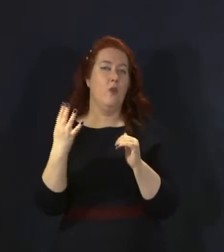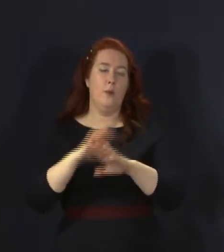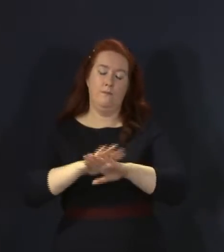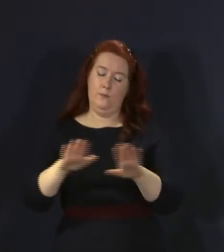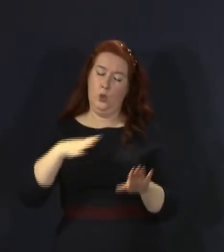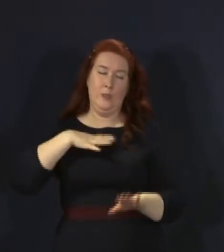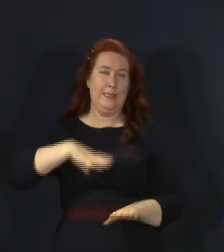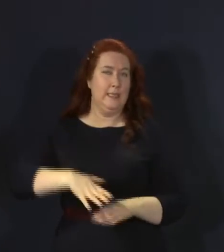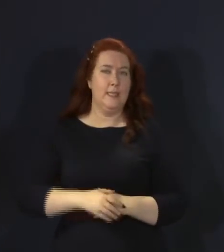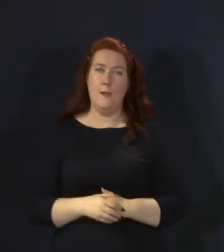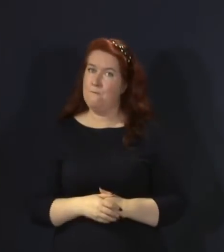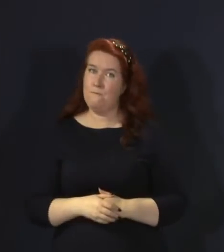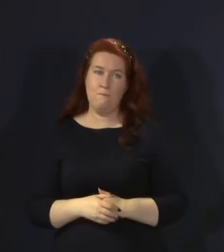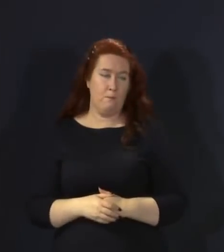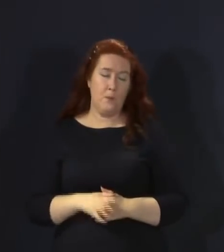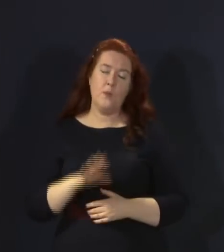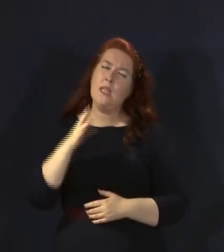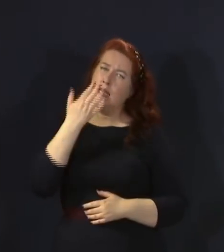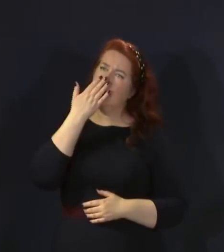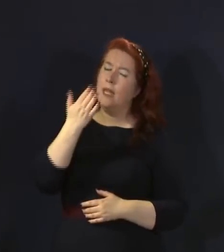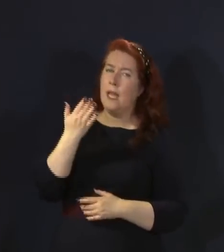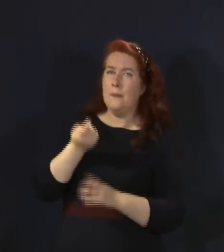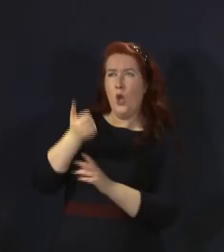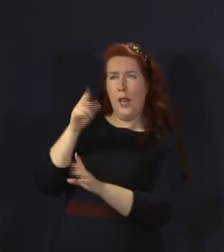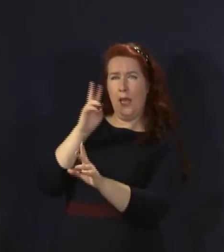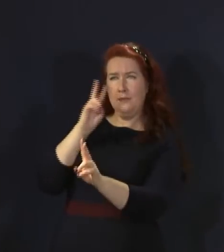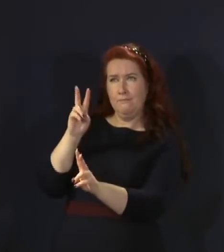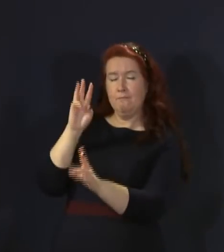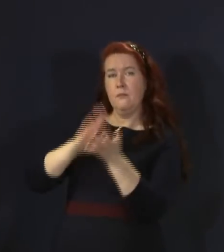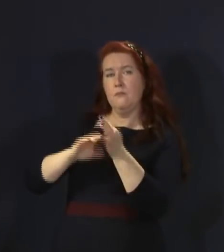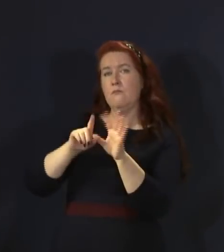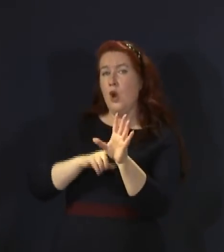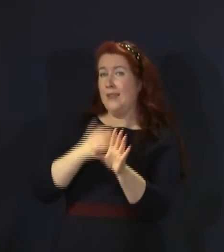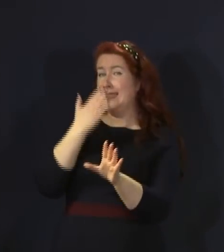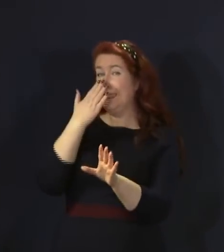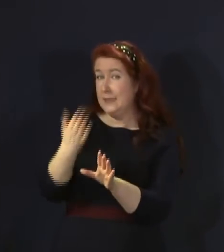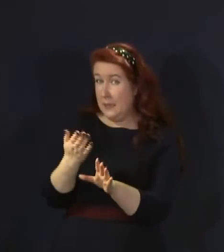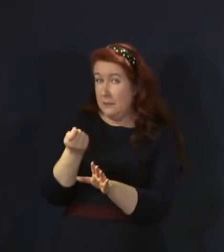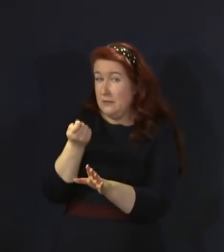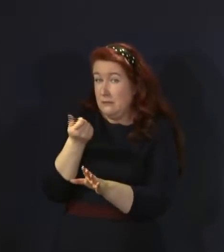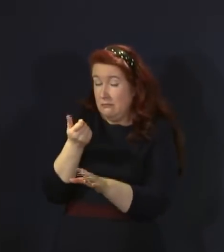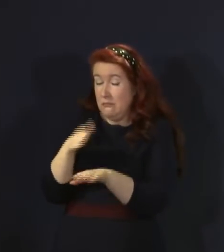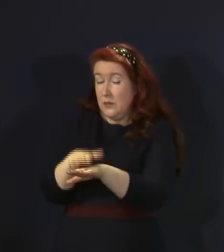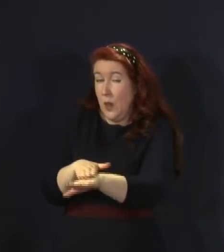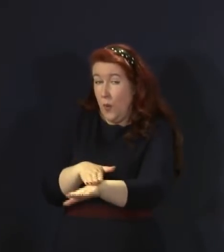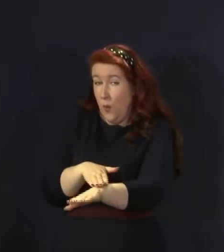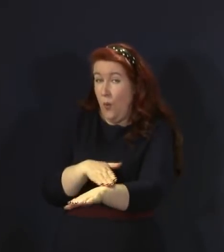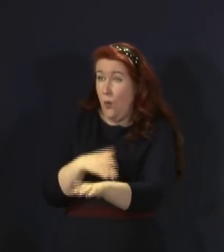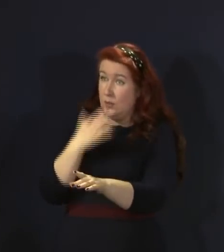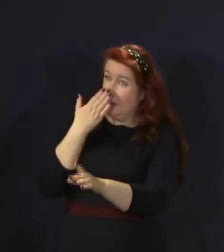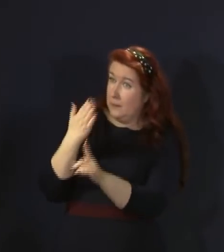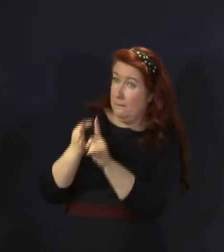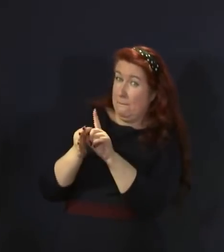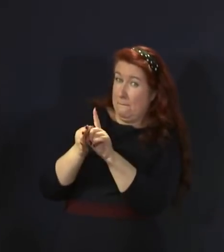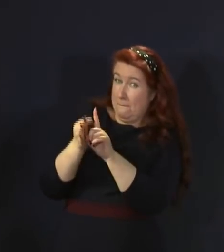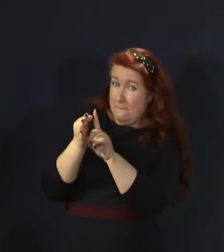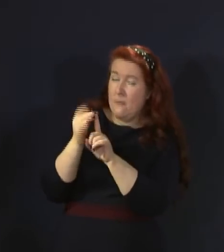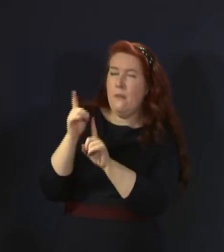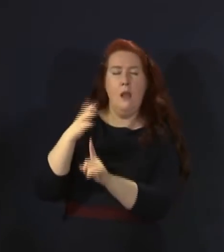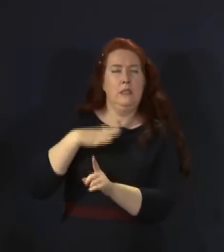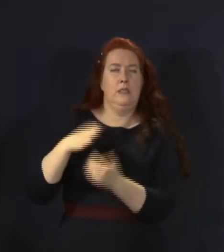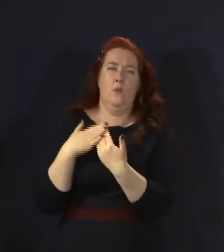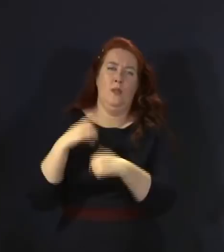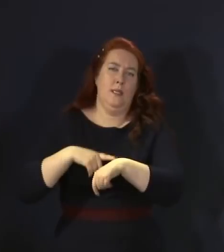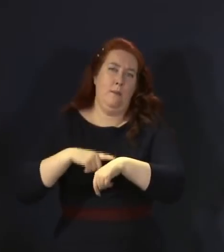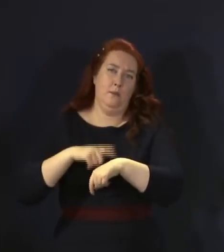required. There are some early signs, as Jason said earlier on, that the situation may be beginning to improve in Murray, but we need more time to be